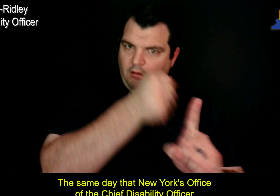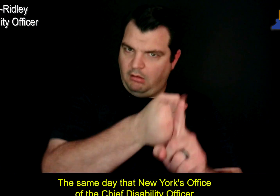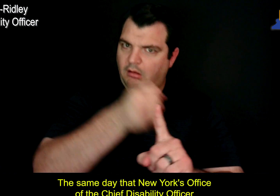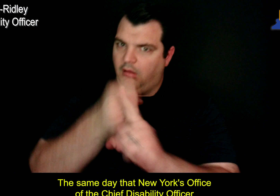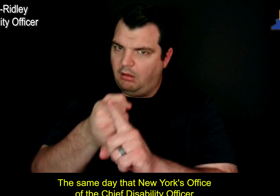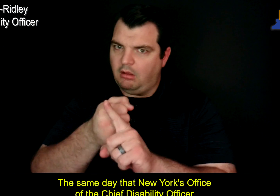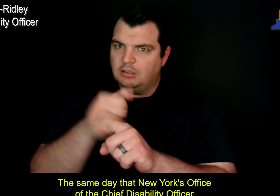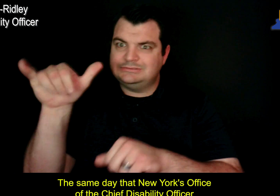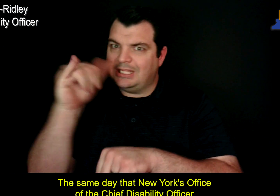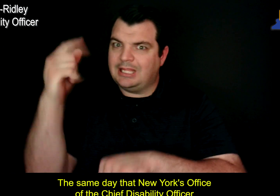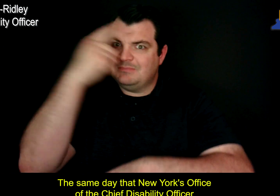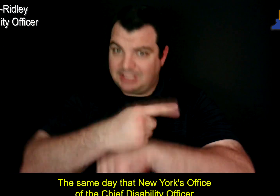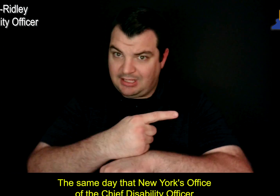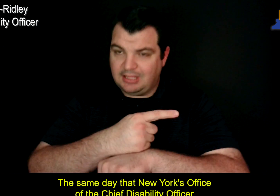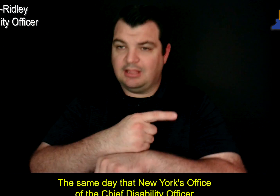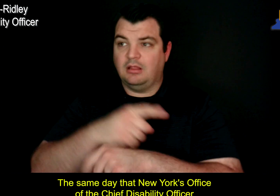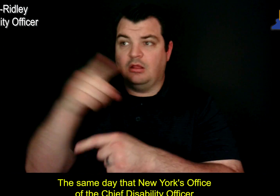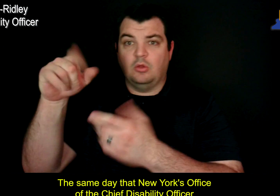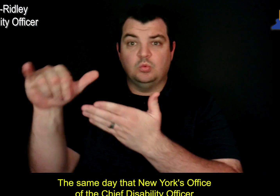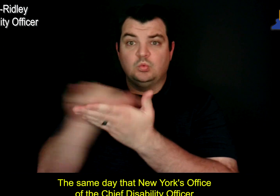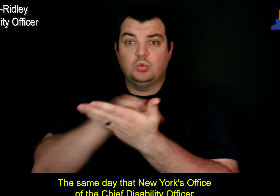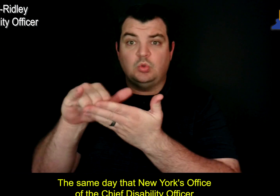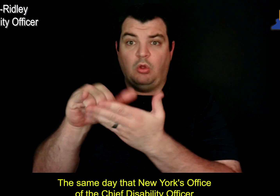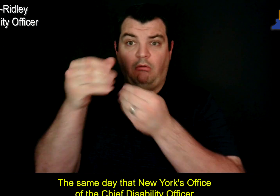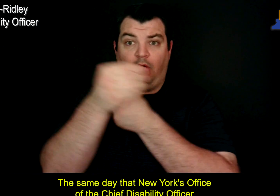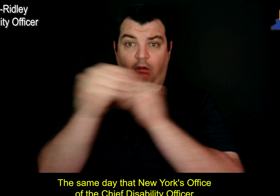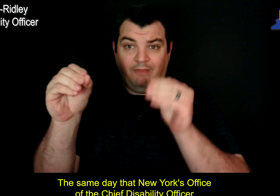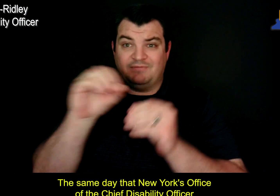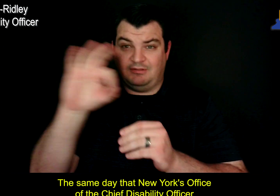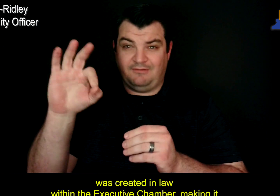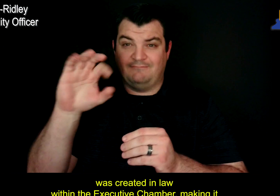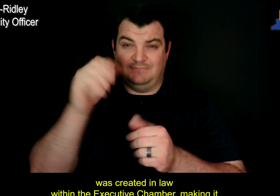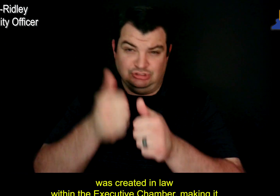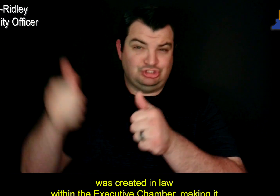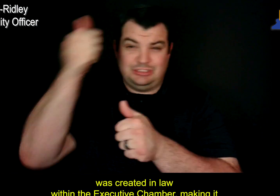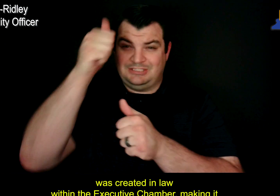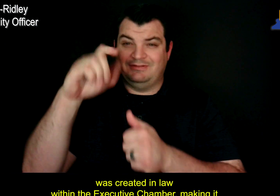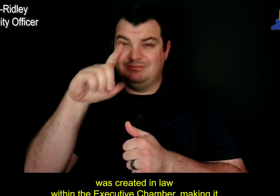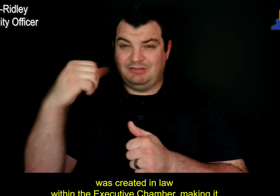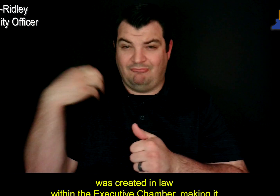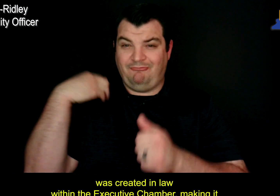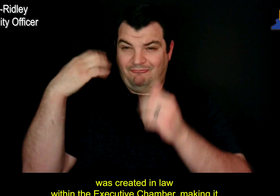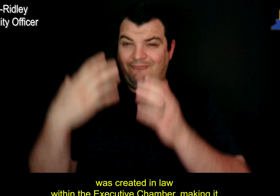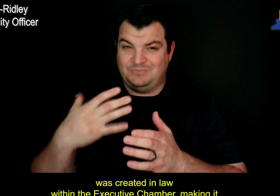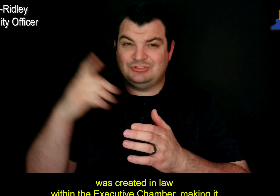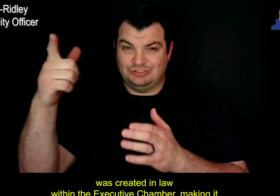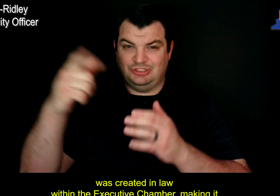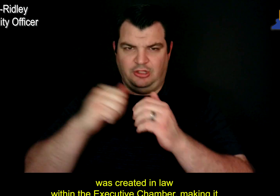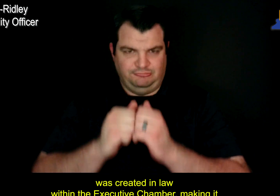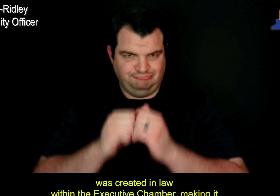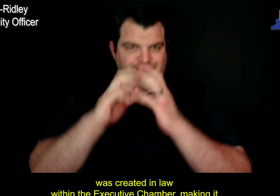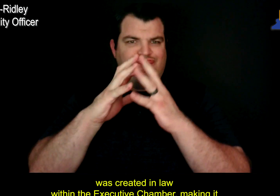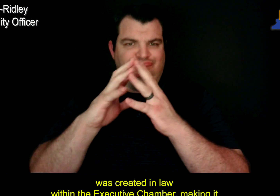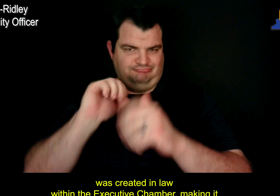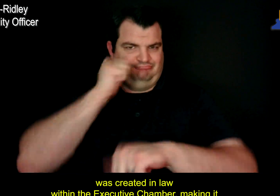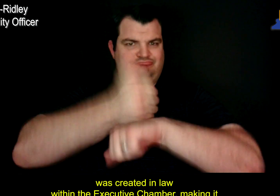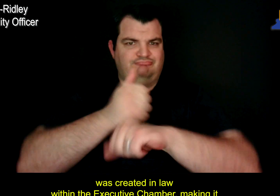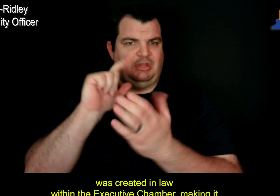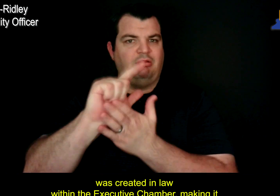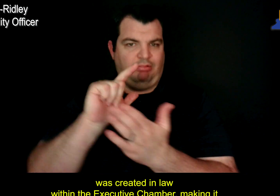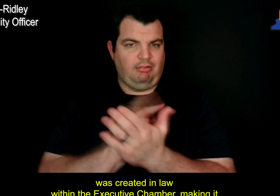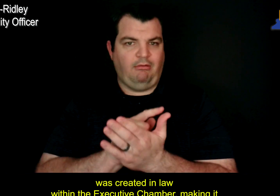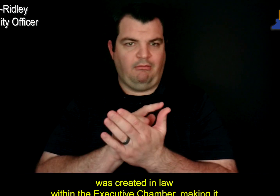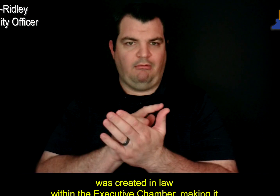The same day that New York's Office of the Chief Disability Officer was created in law within the executive